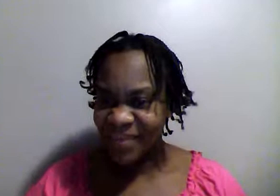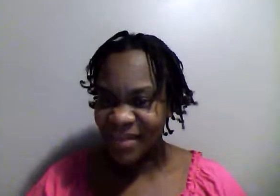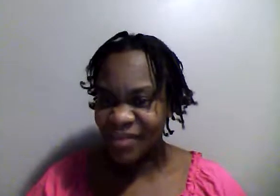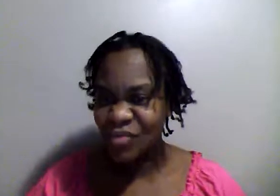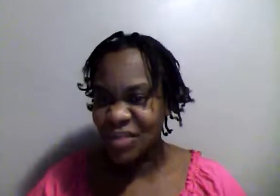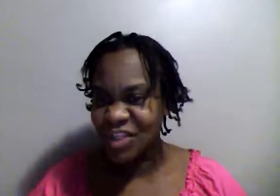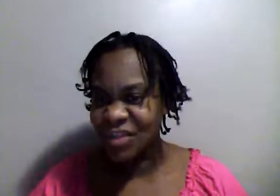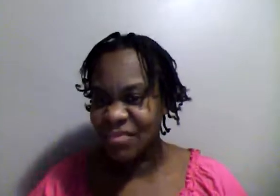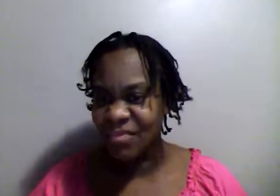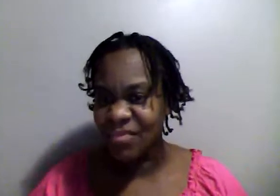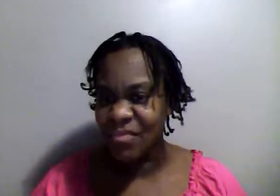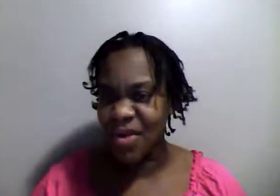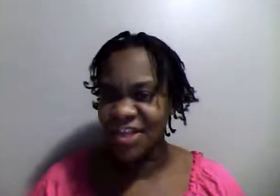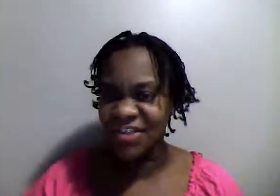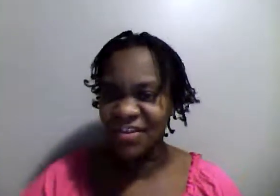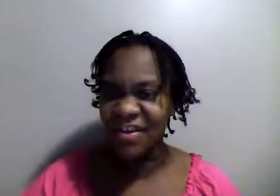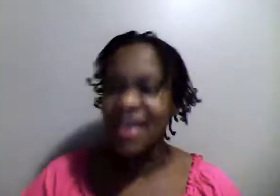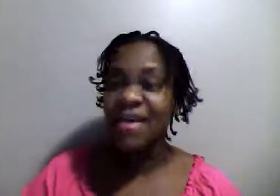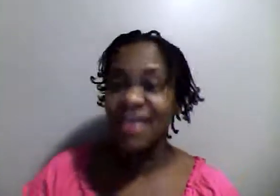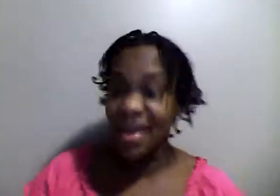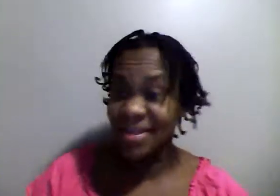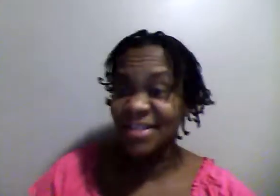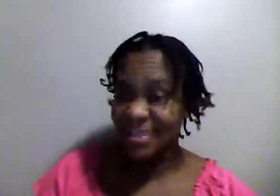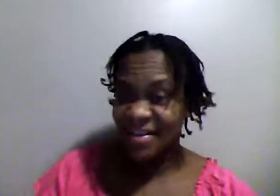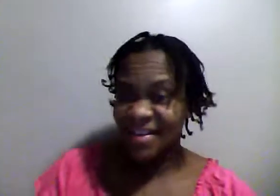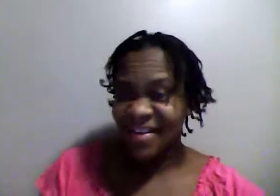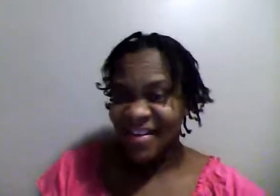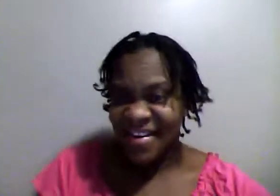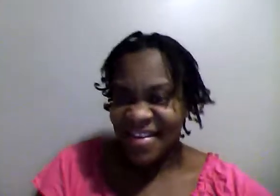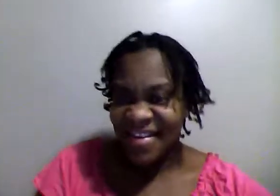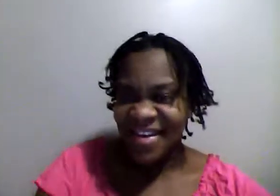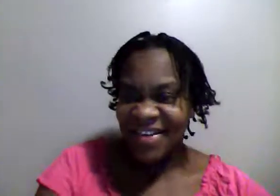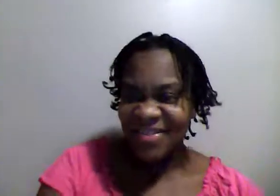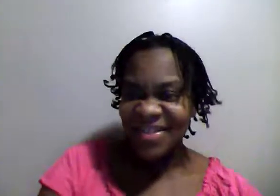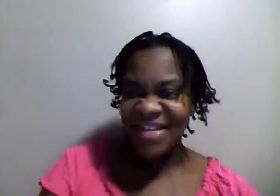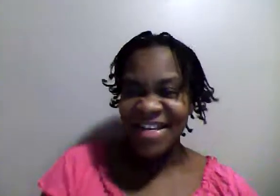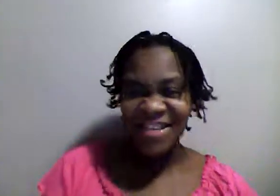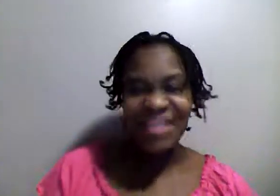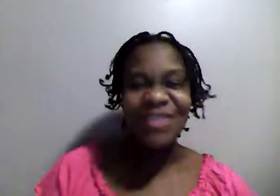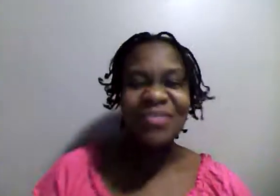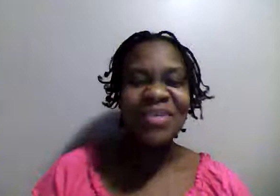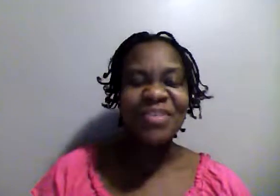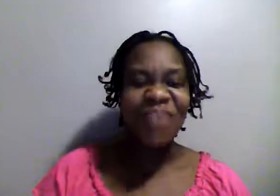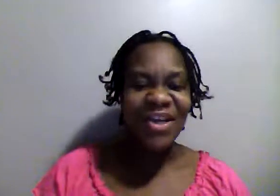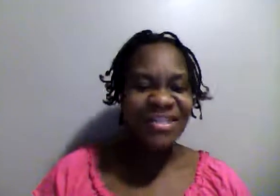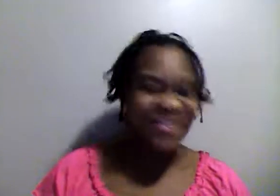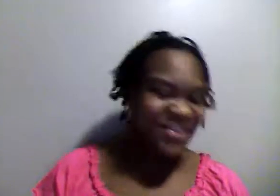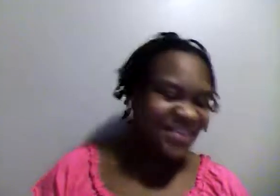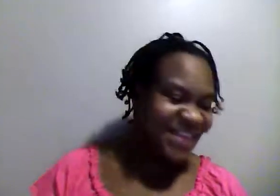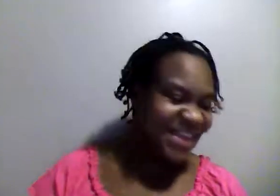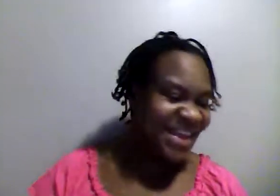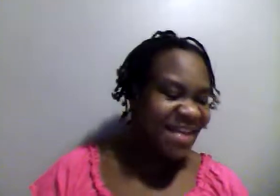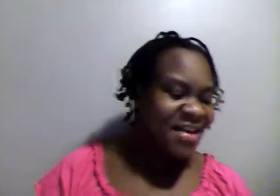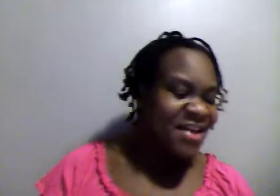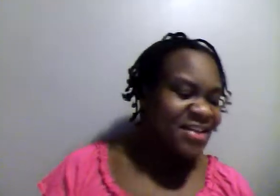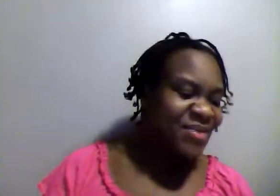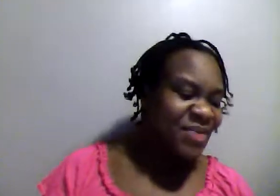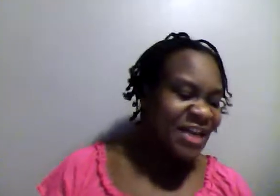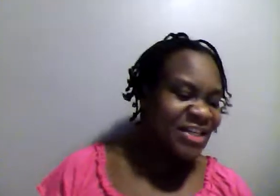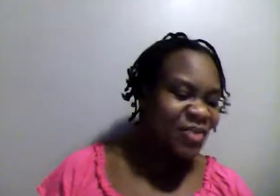Too much moisture. Yes. Yes, OCD chick. Too much moisture. So that is